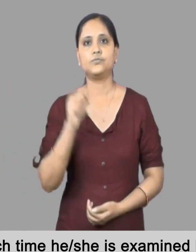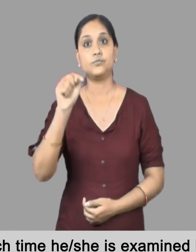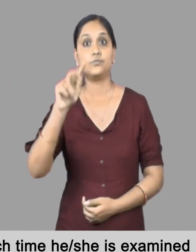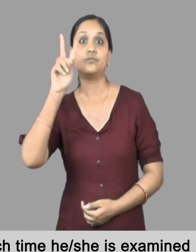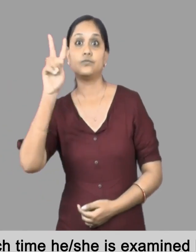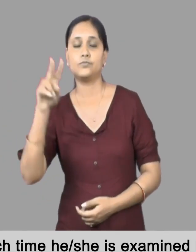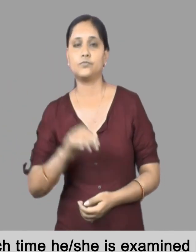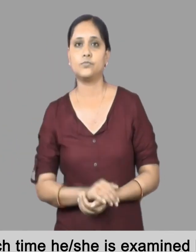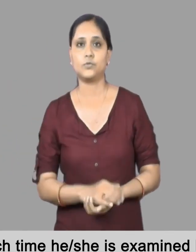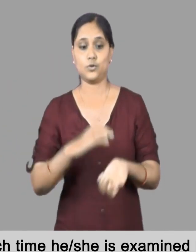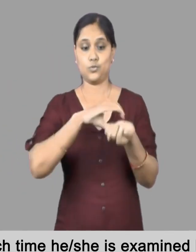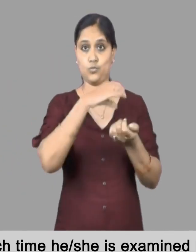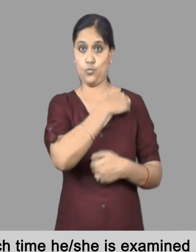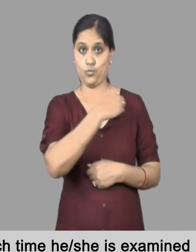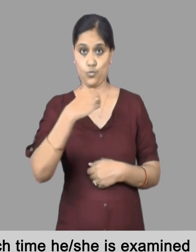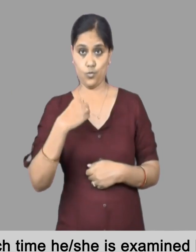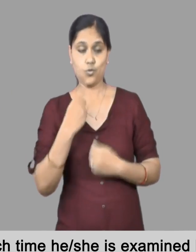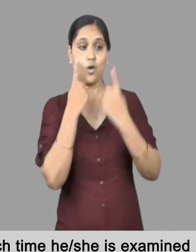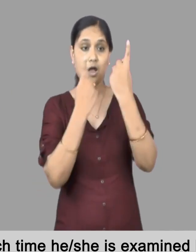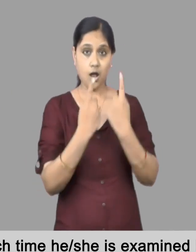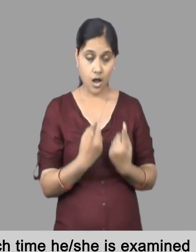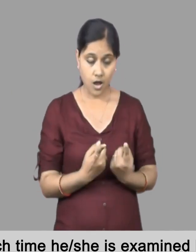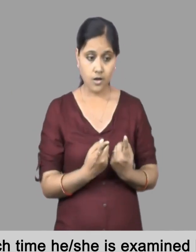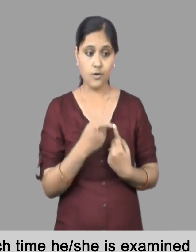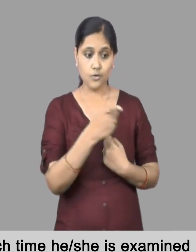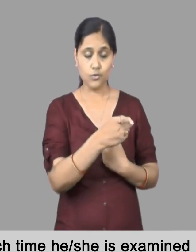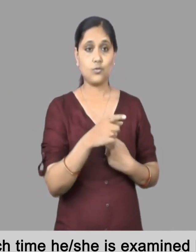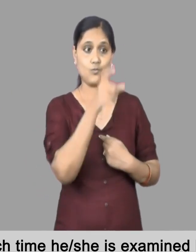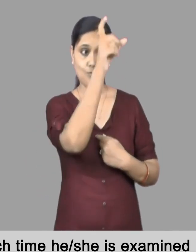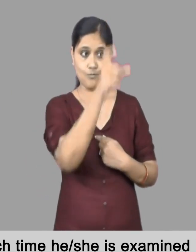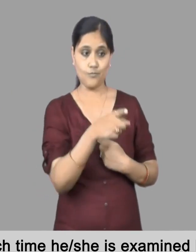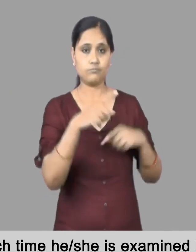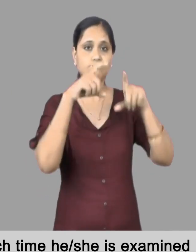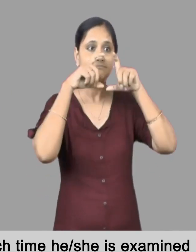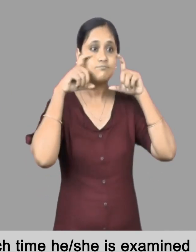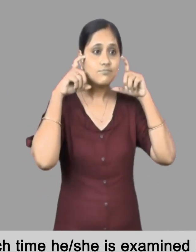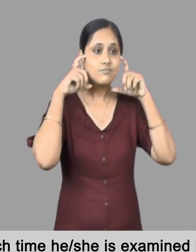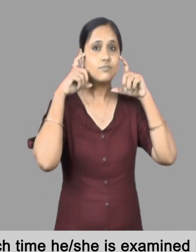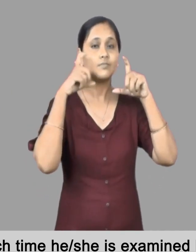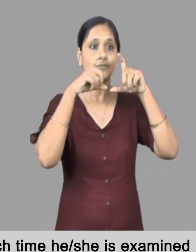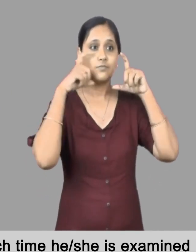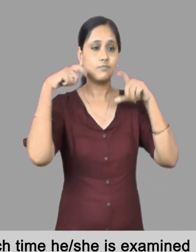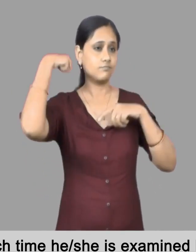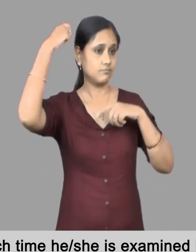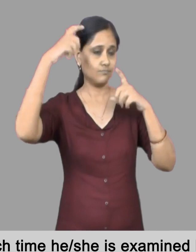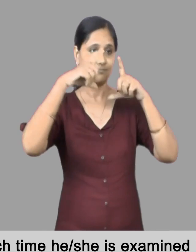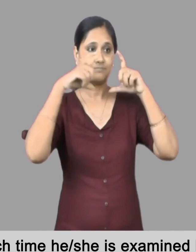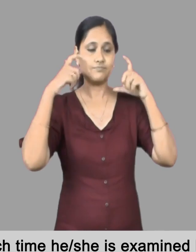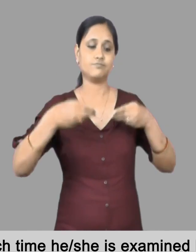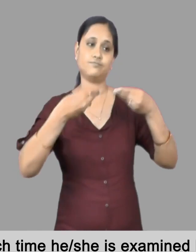Point 2. Provide a mask or face cover till such time he/she is examined by